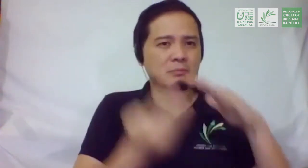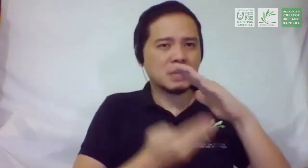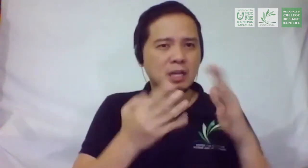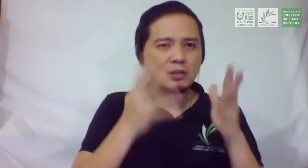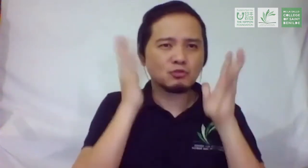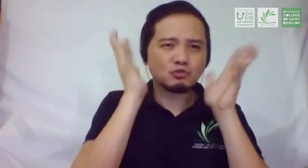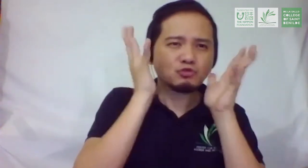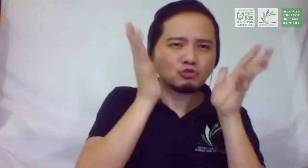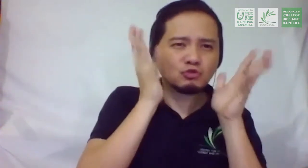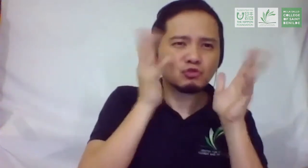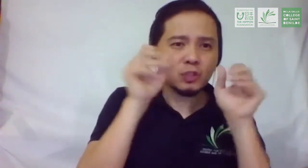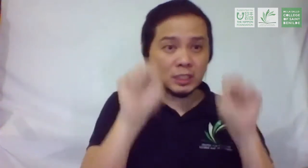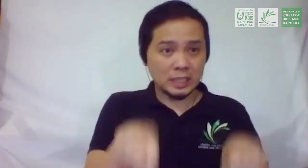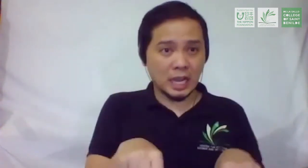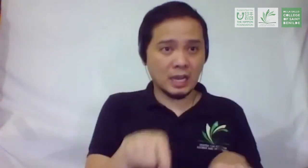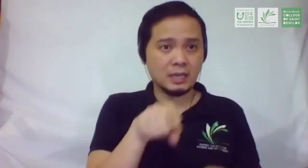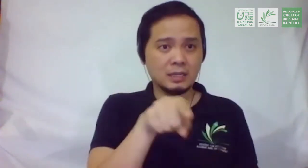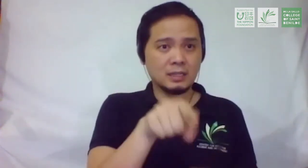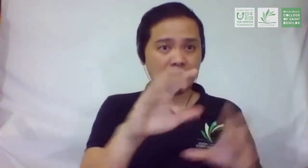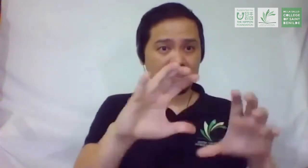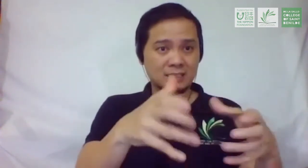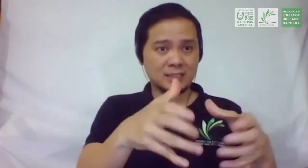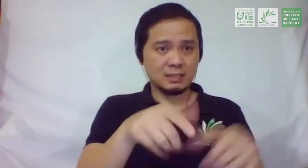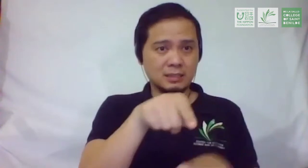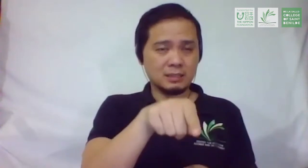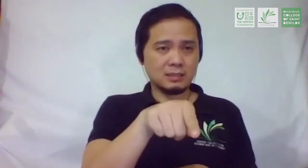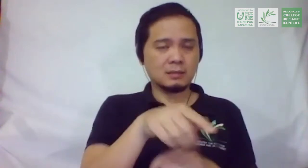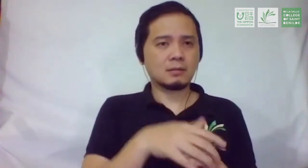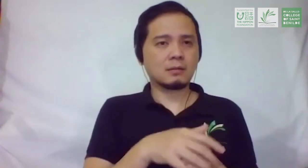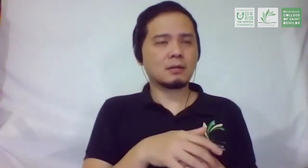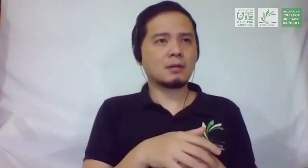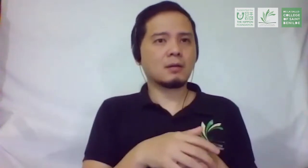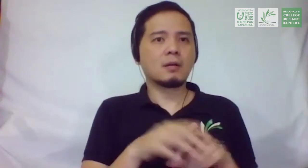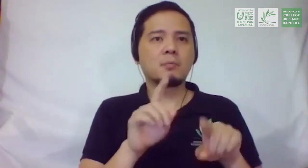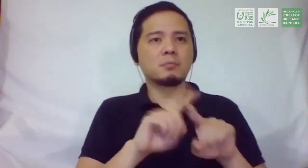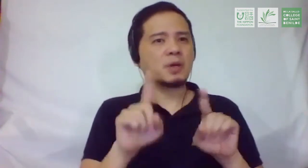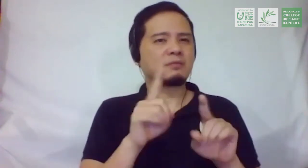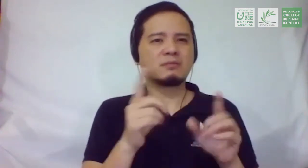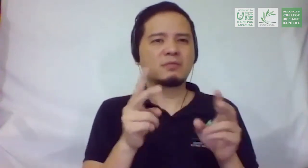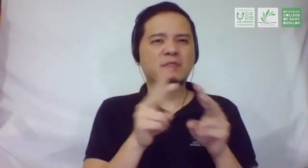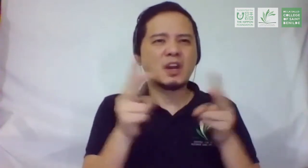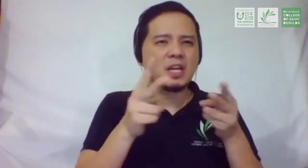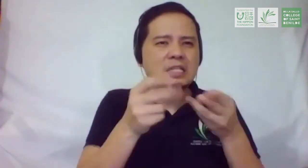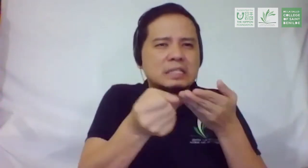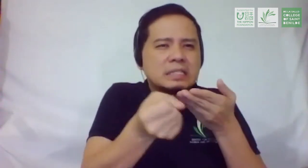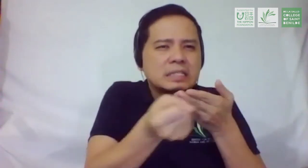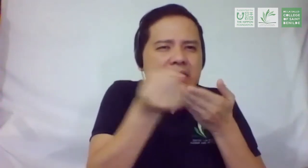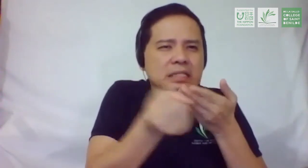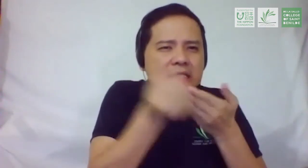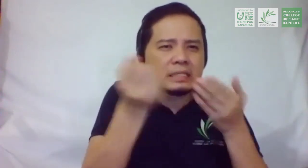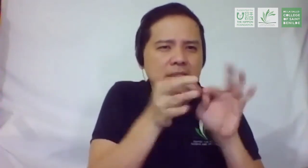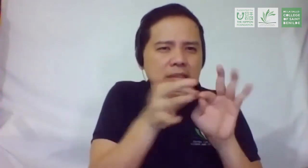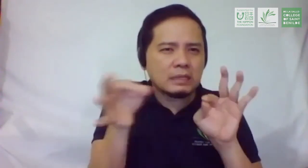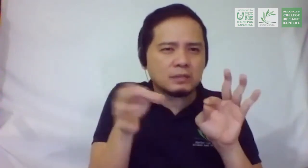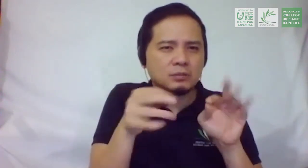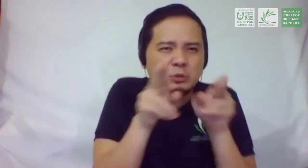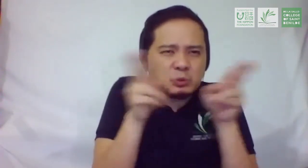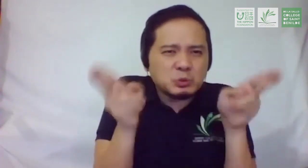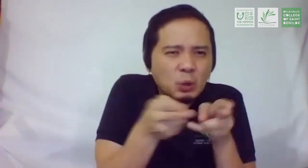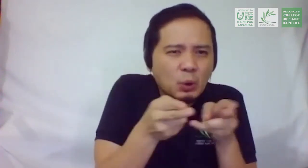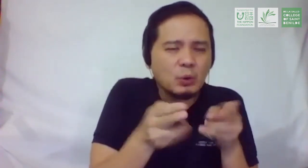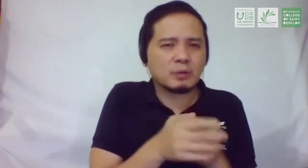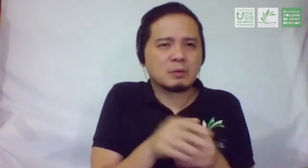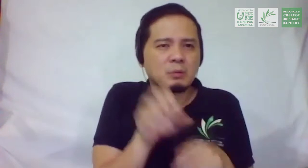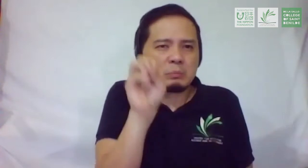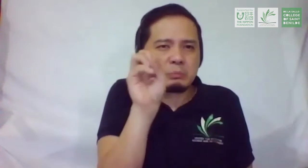But you often have like very simple sentences or very short sentences.